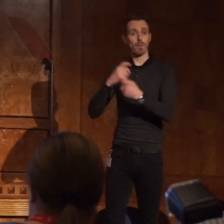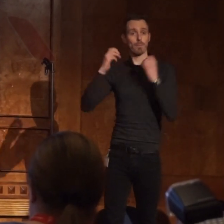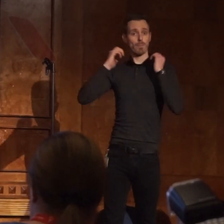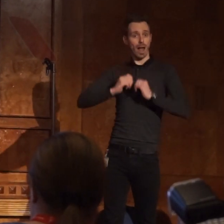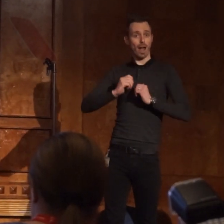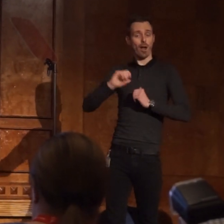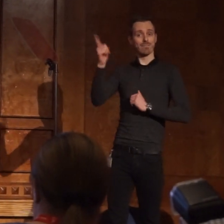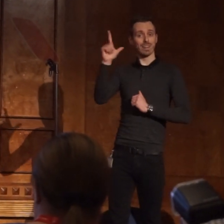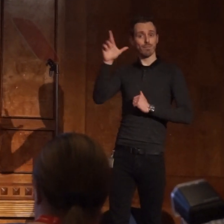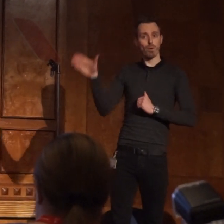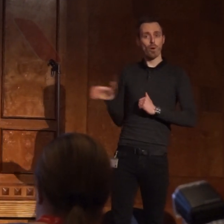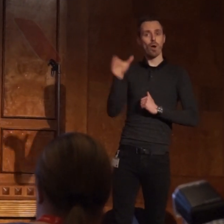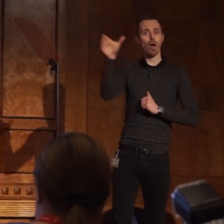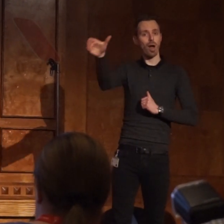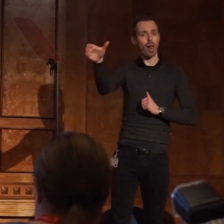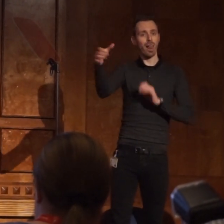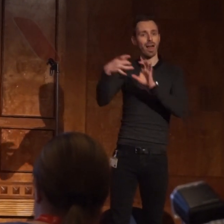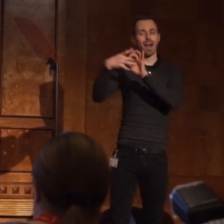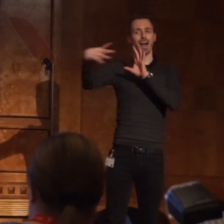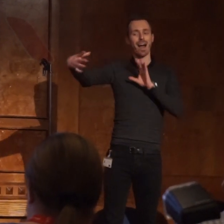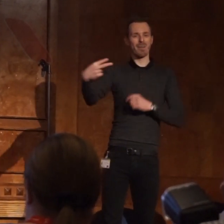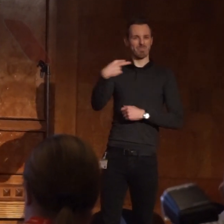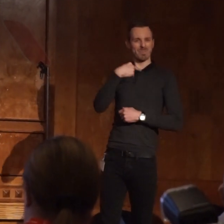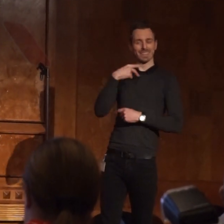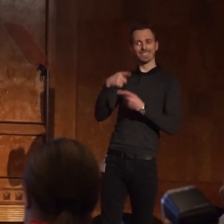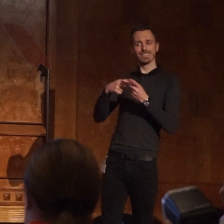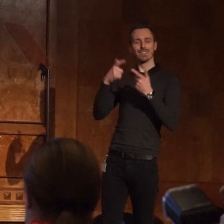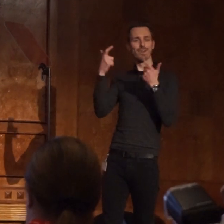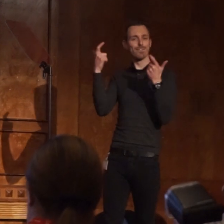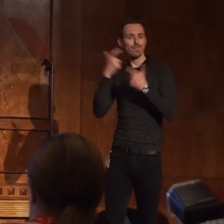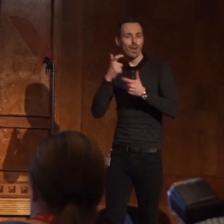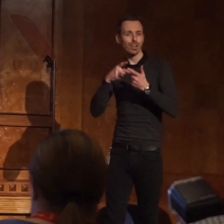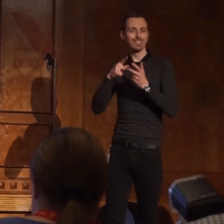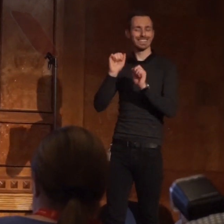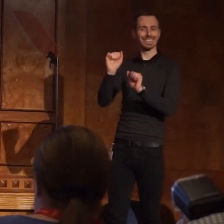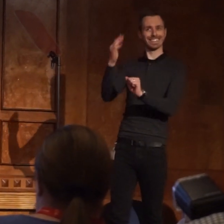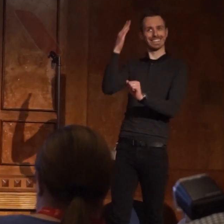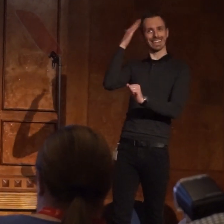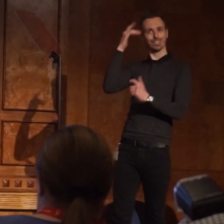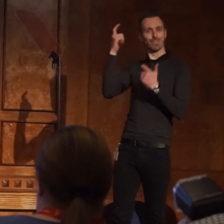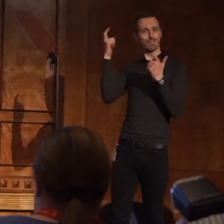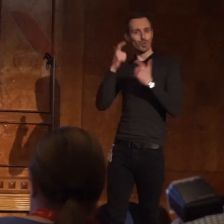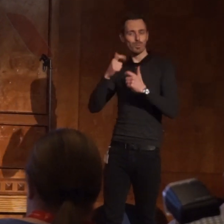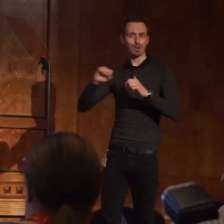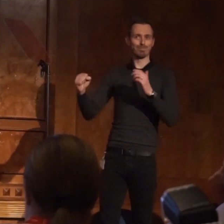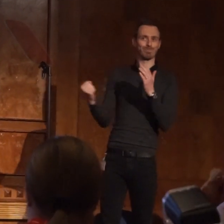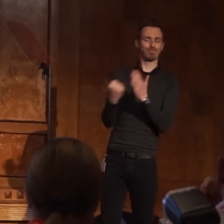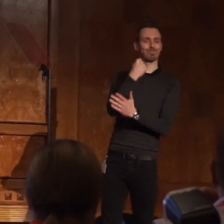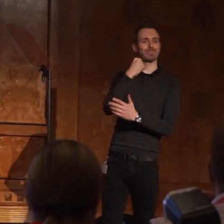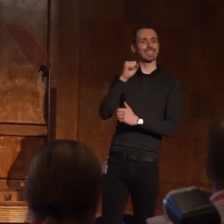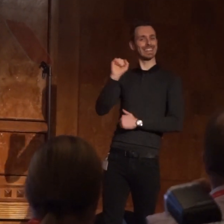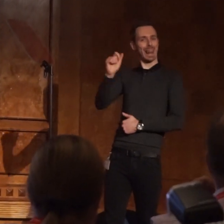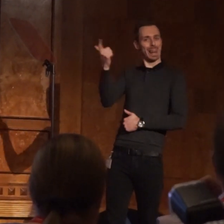and since he's gone, we've missed his wit, we've missed his humour, and we don't have as many Liverpool scarves around